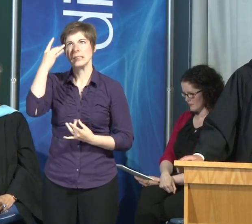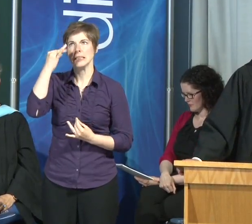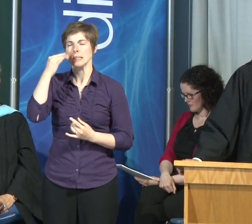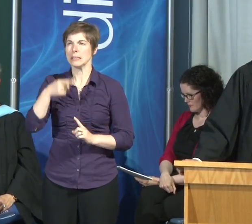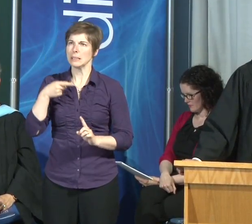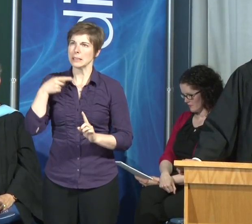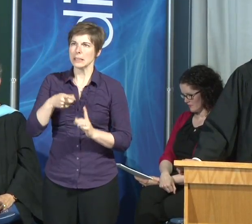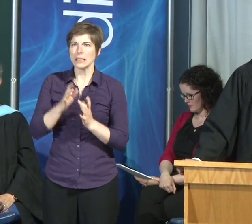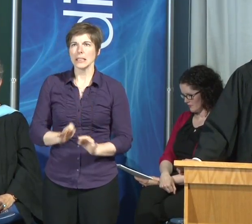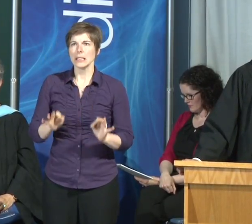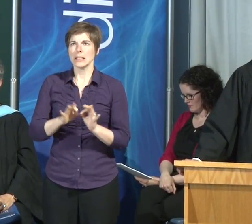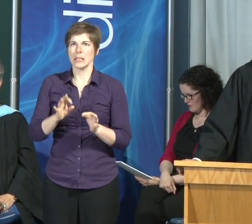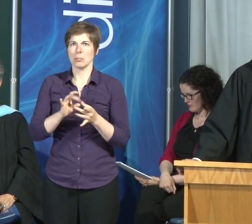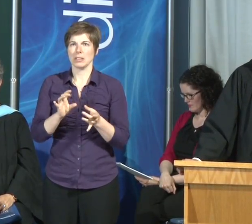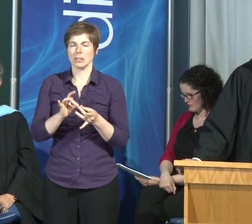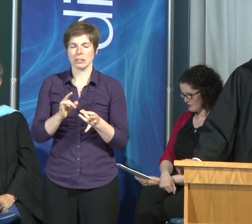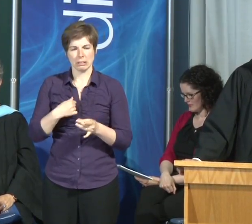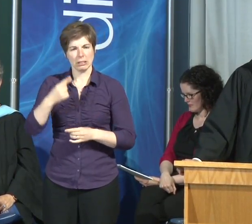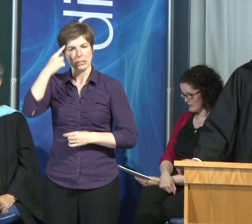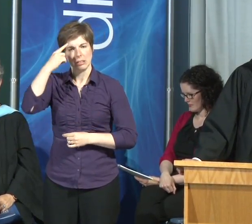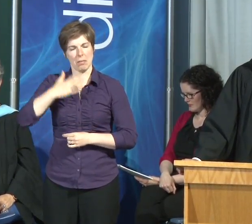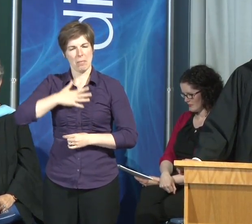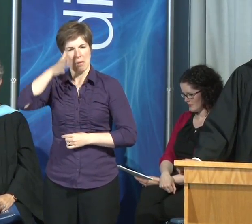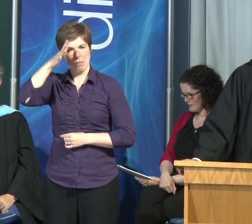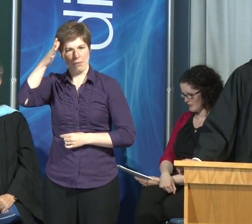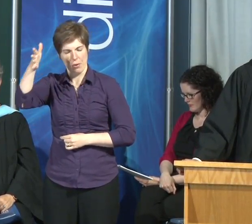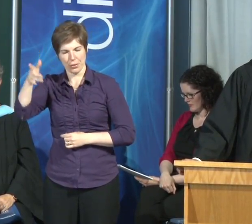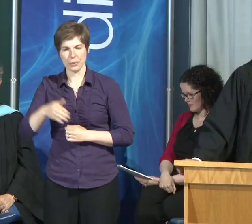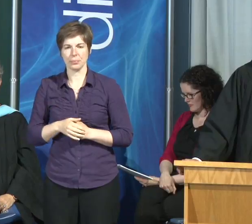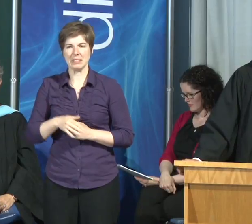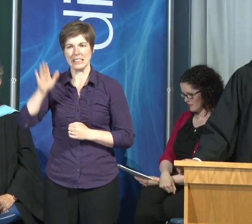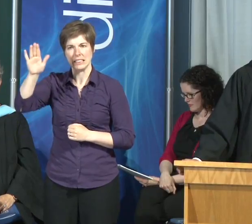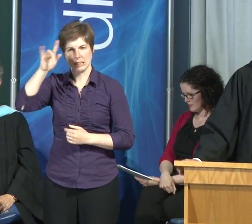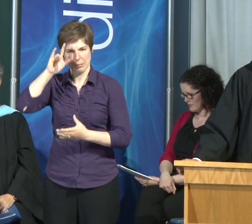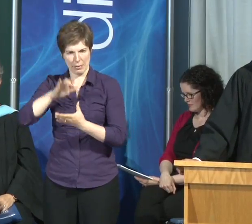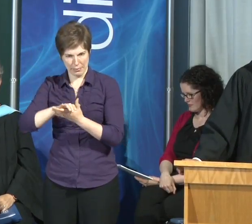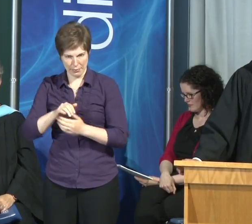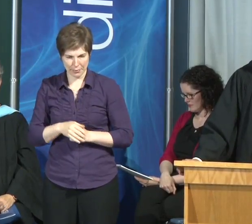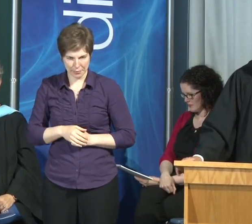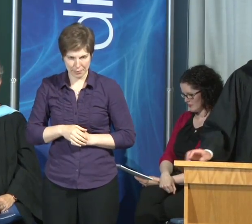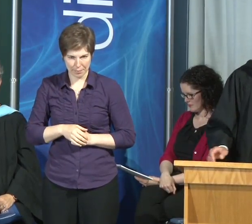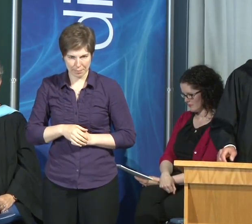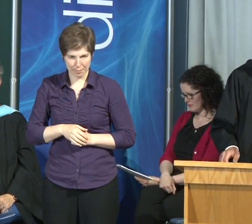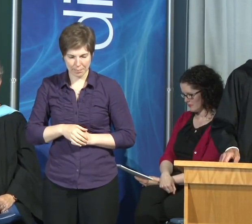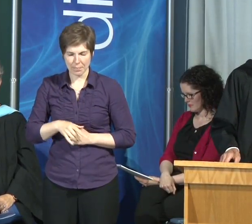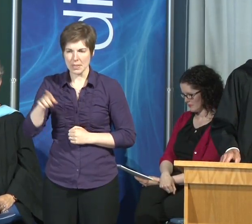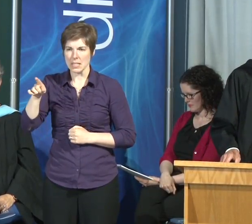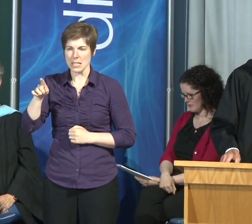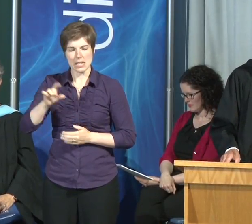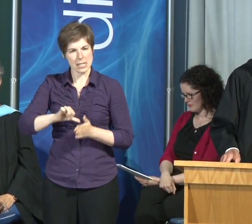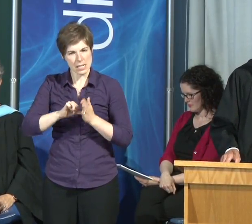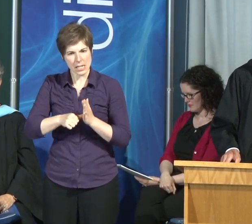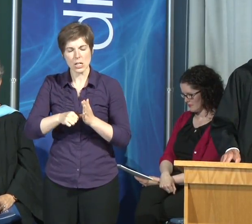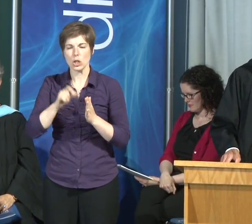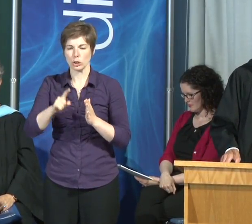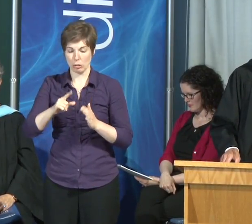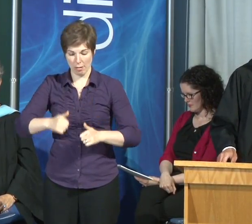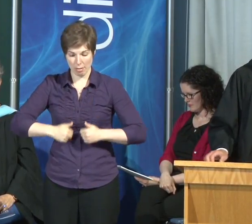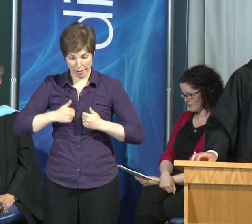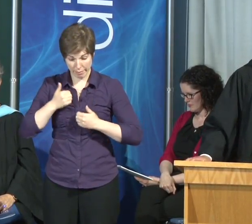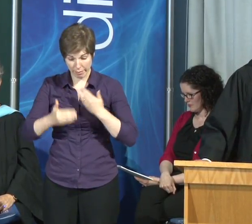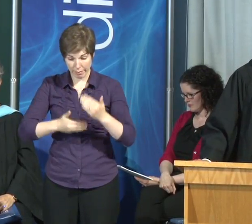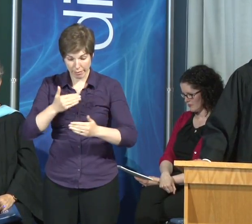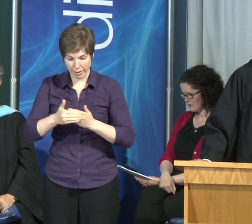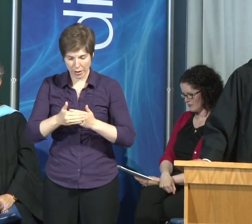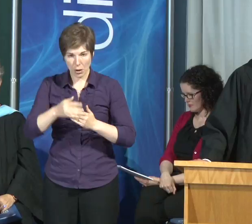of one key belief that my grandfather had, and that was living your life with intention and impact.